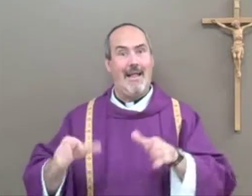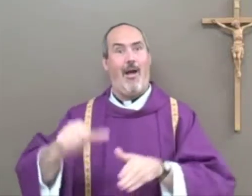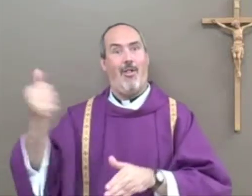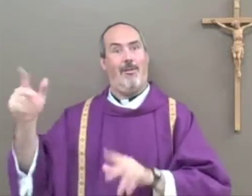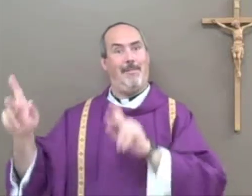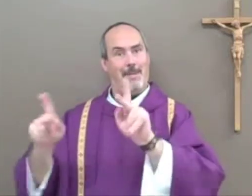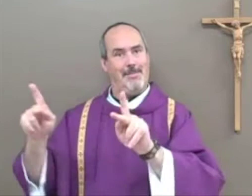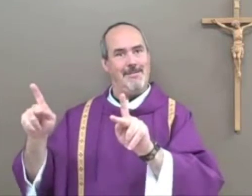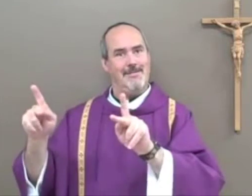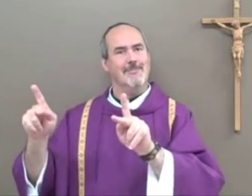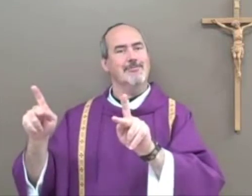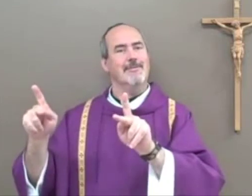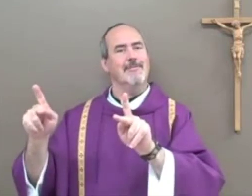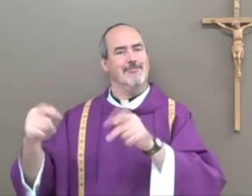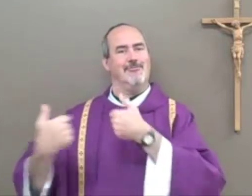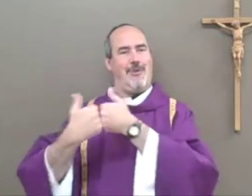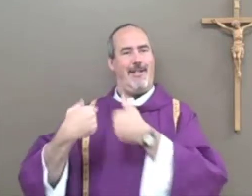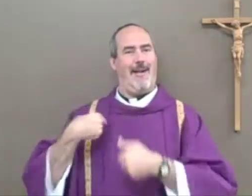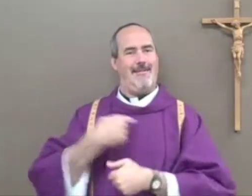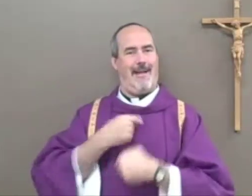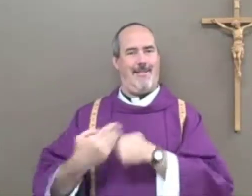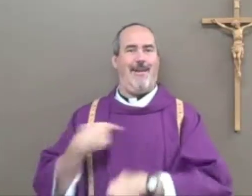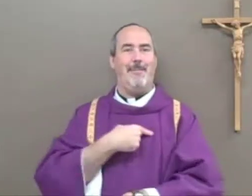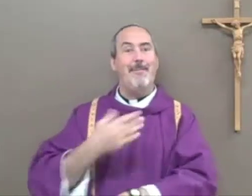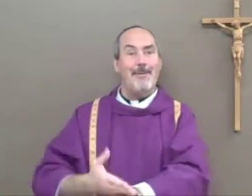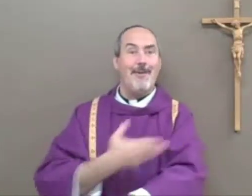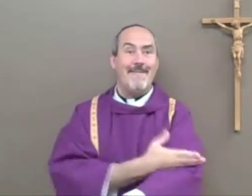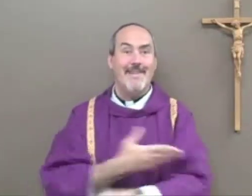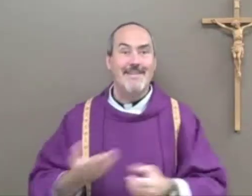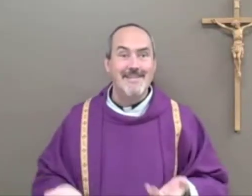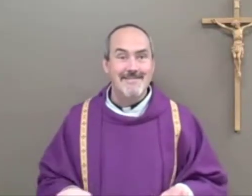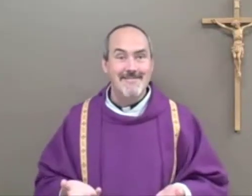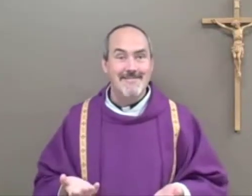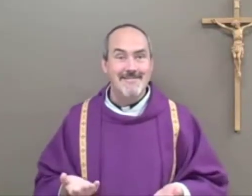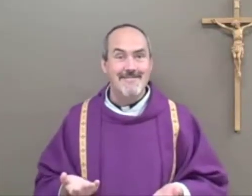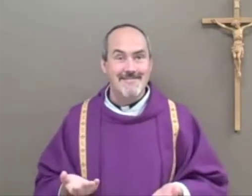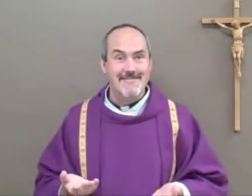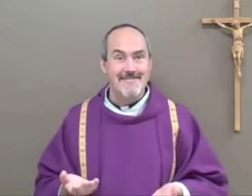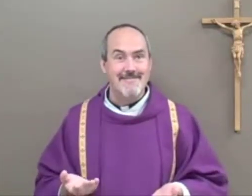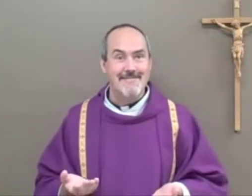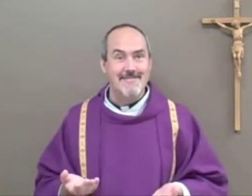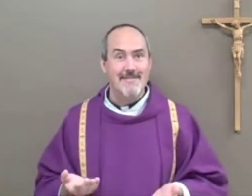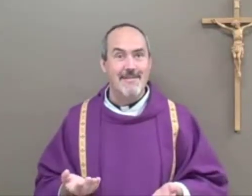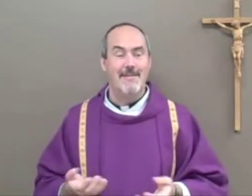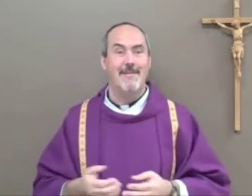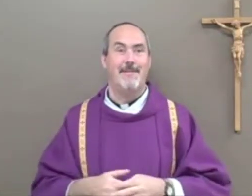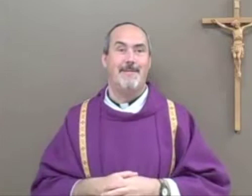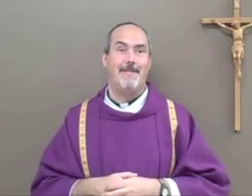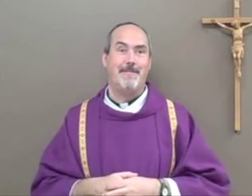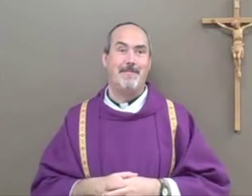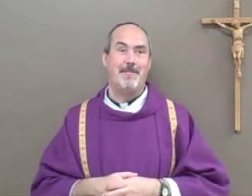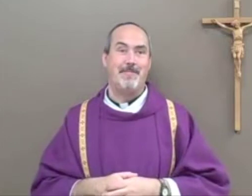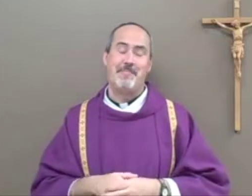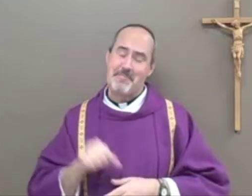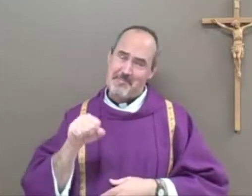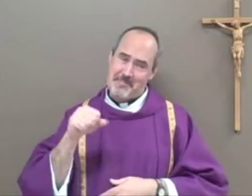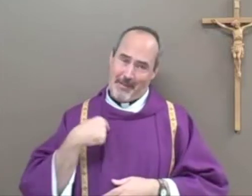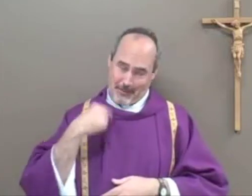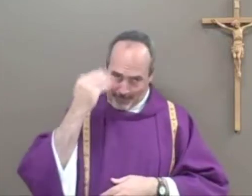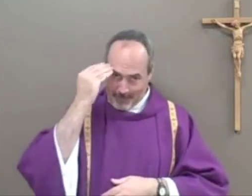Also, we need to allow other people to step up and challenge us or challenge injustices that we're performing or